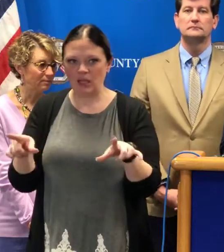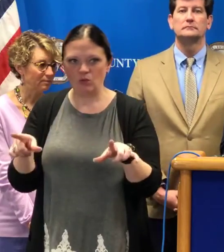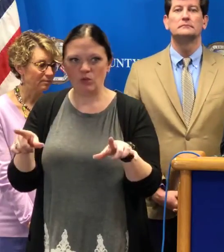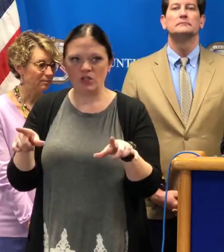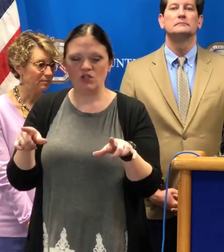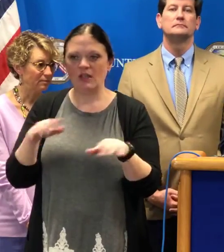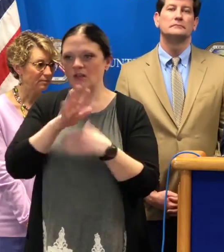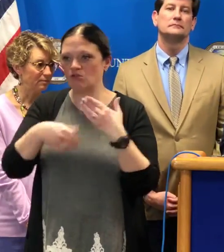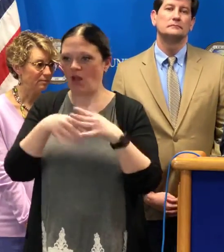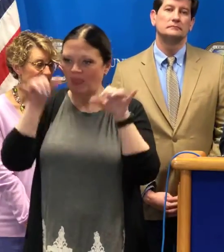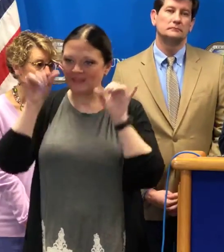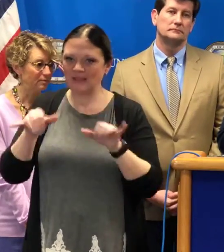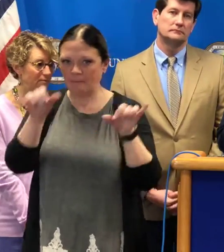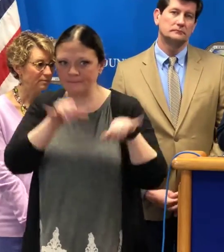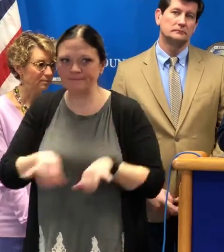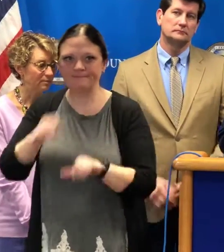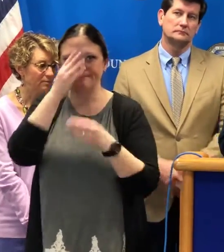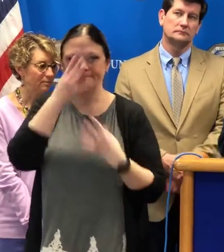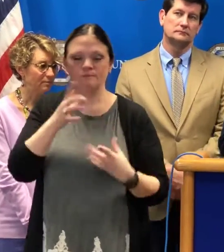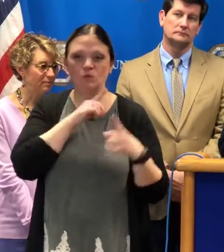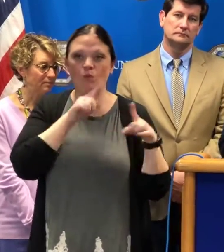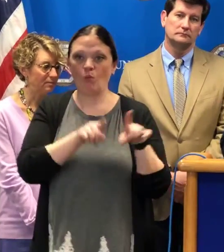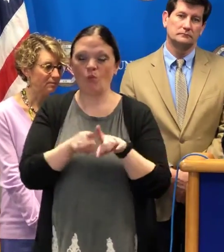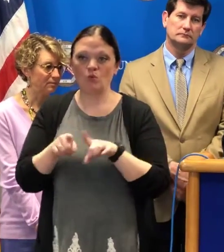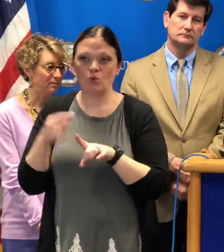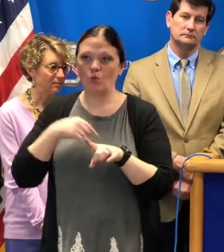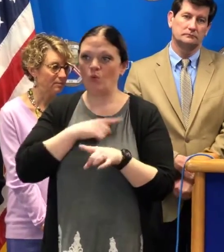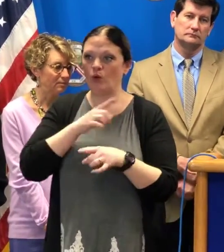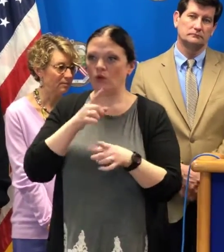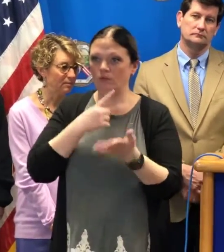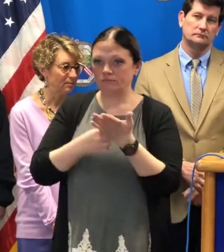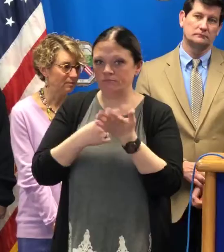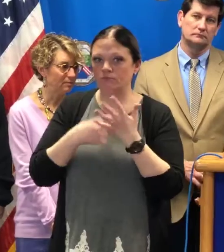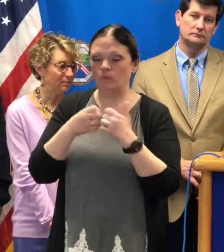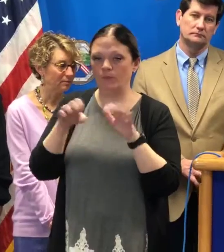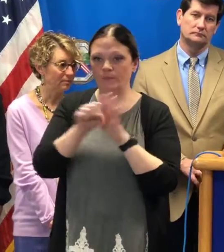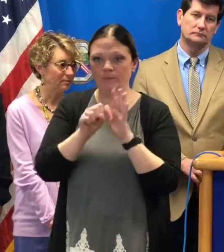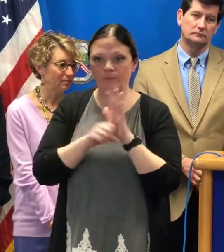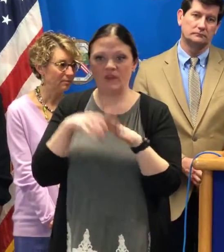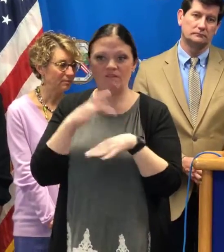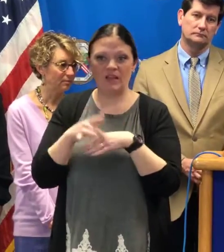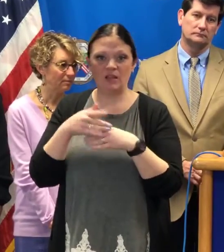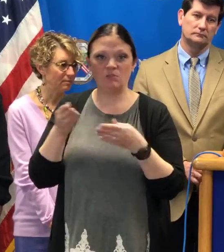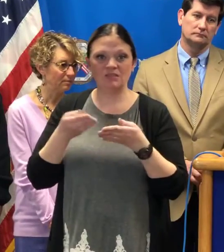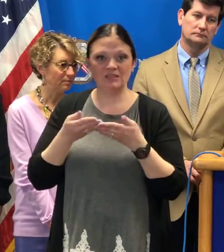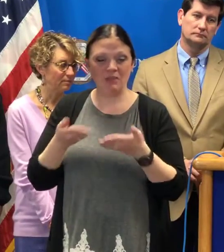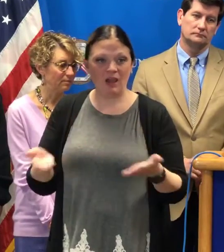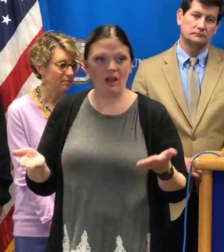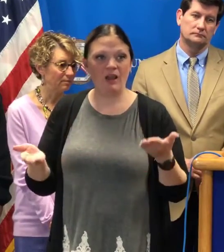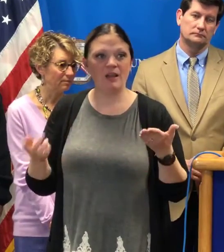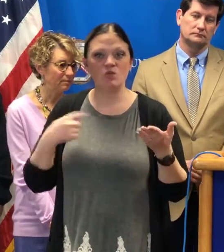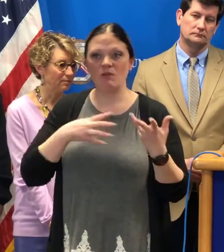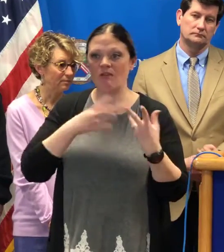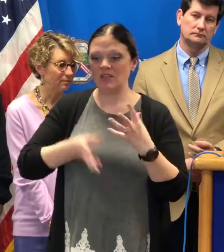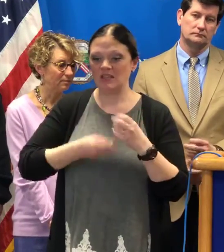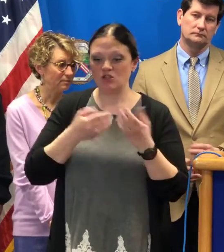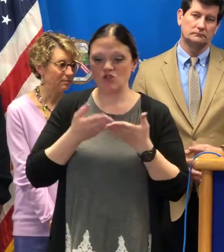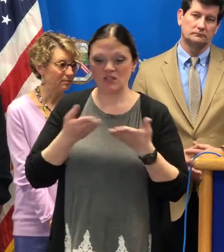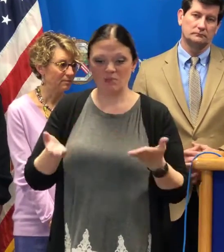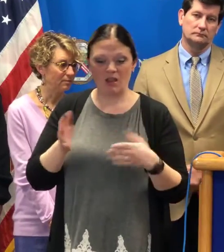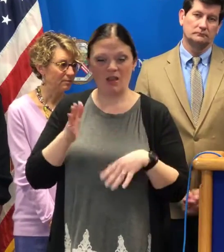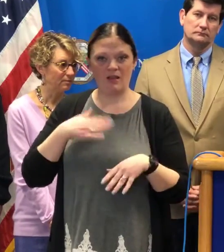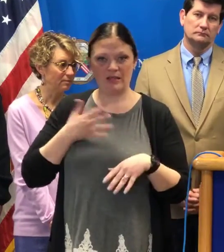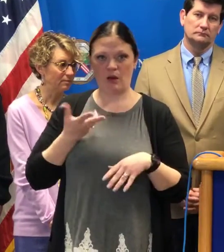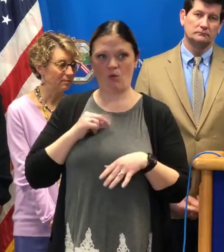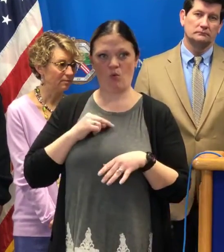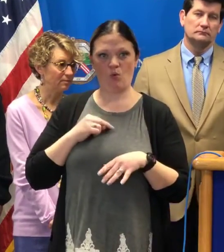same information. So what we're also doing is we're talking to the state about available supplies. We have additional supplies on our own.